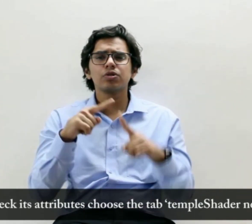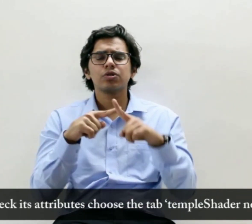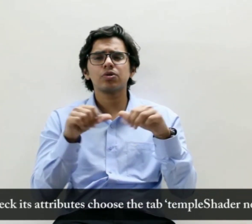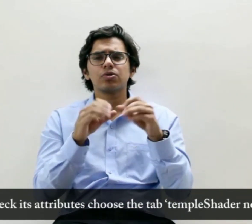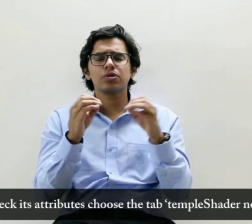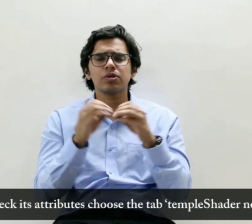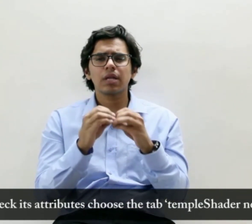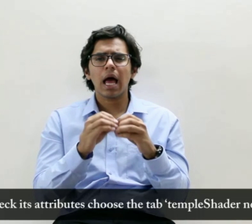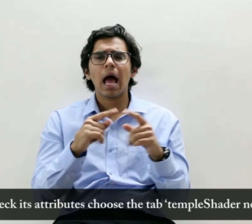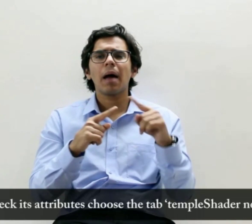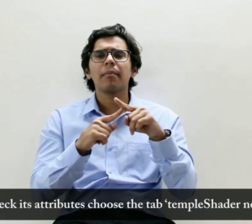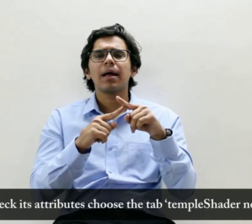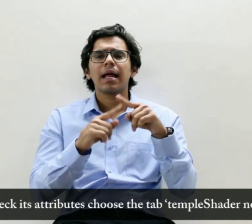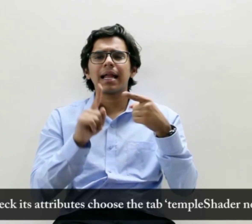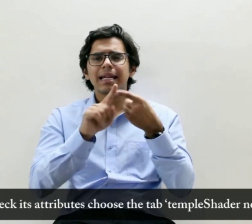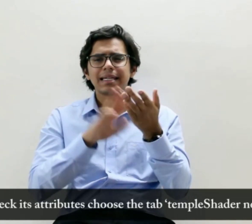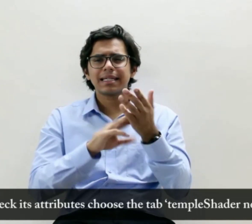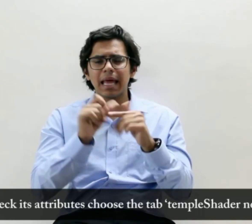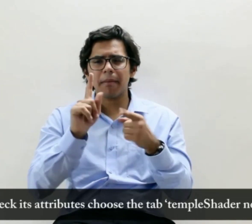Temple Shader Node.